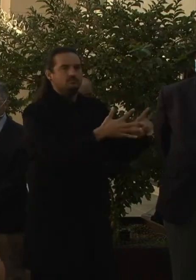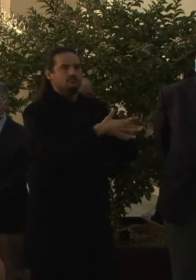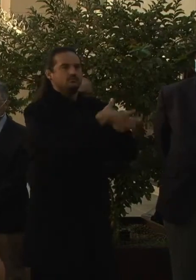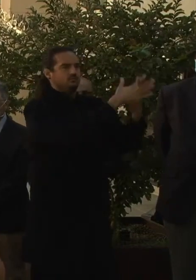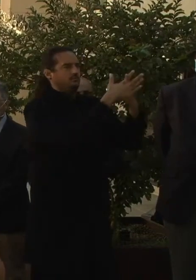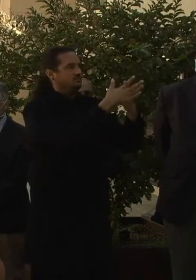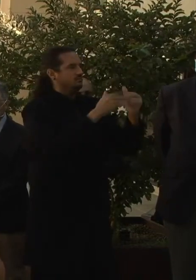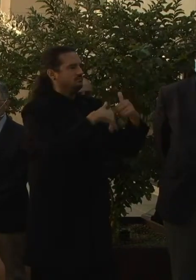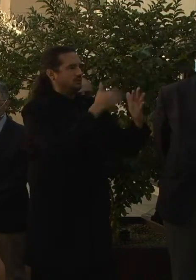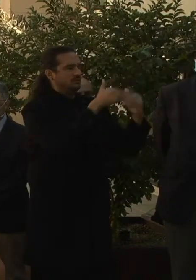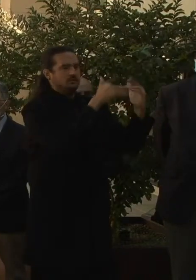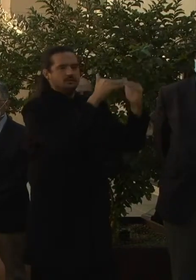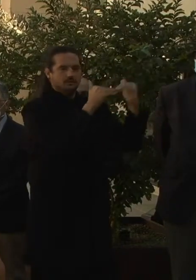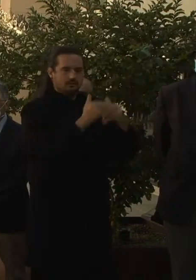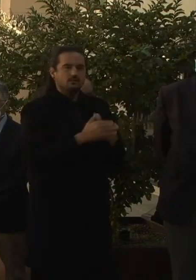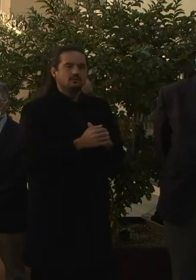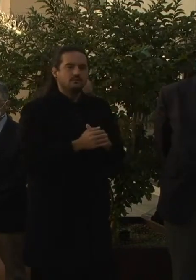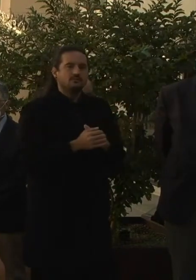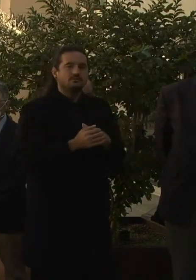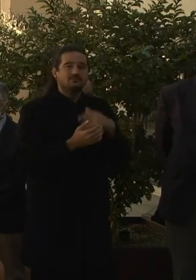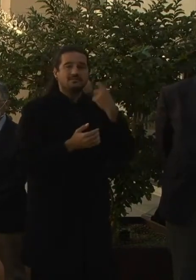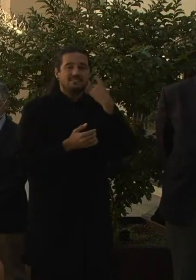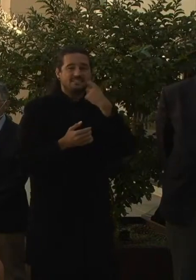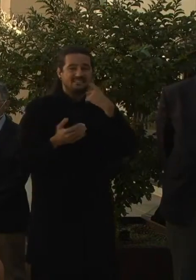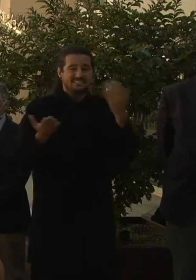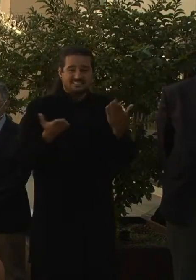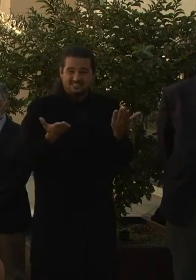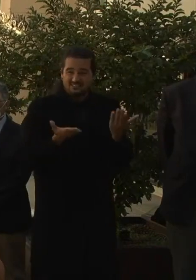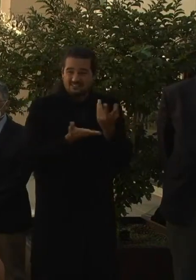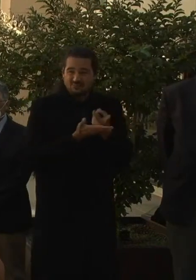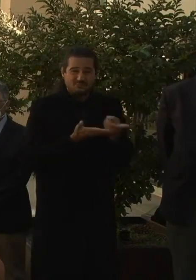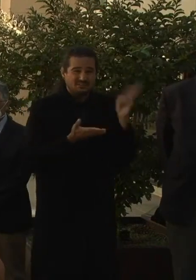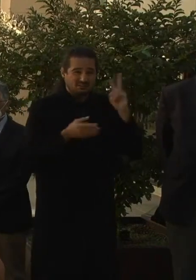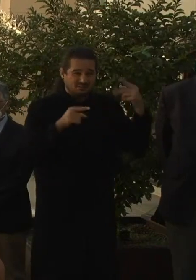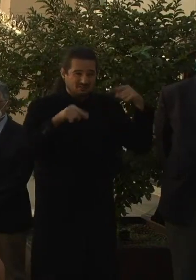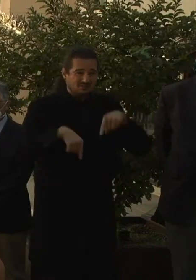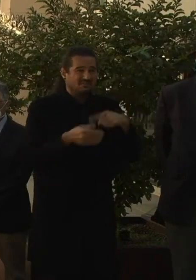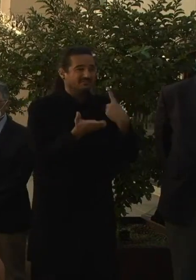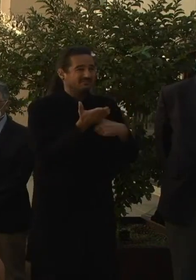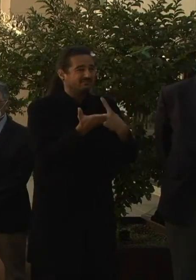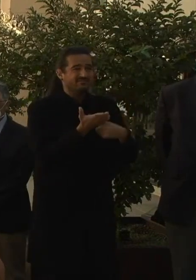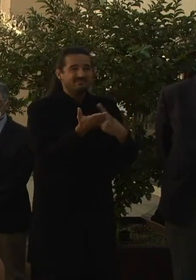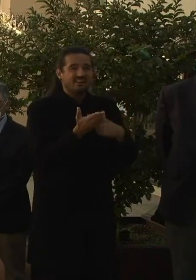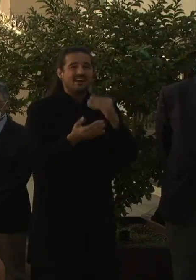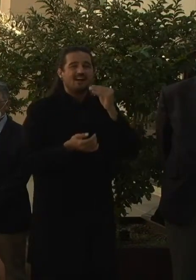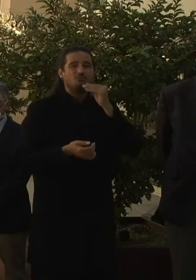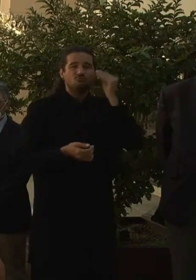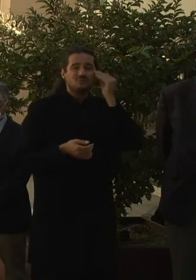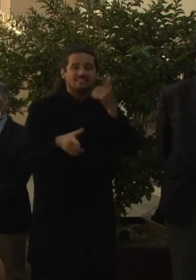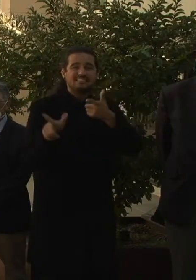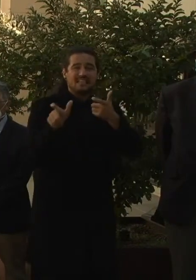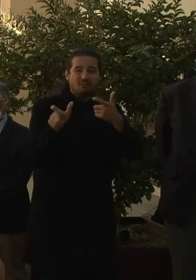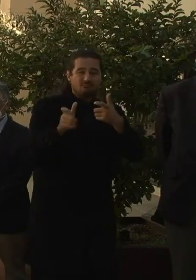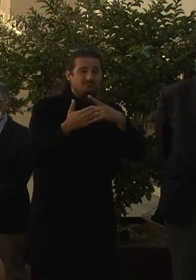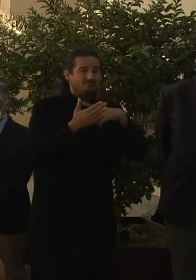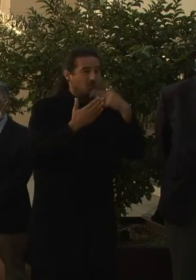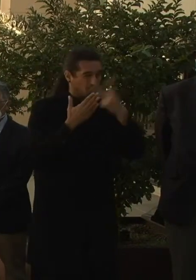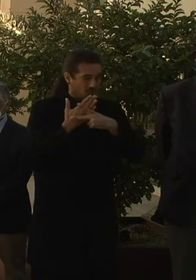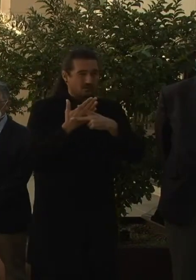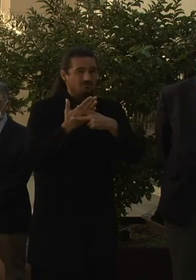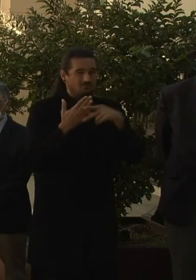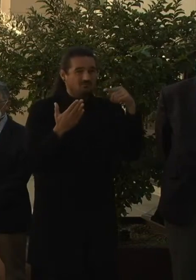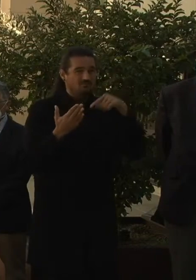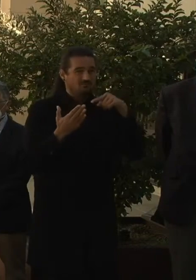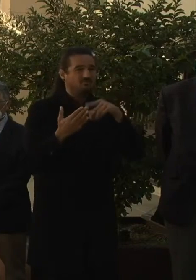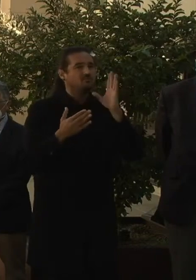2 weeks ago in Oakland announcing the Housing Accelerator Program. HCD will begin to accept applications by